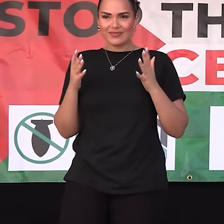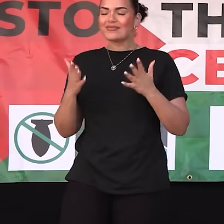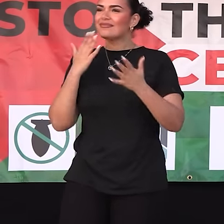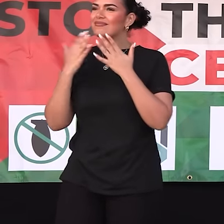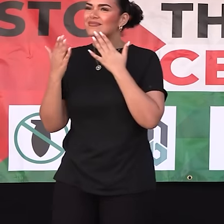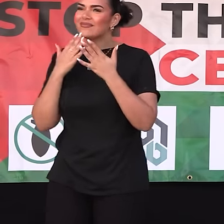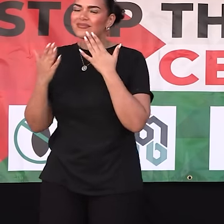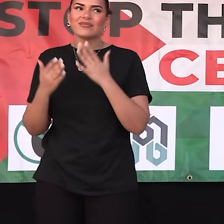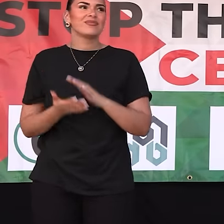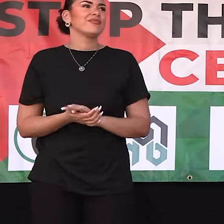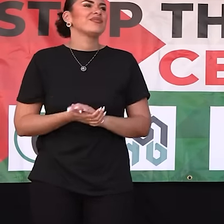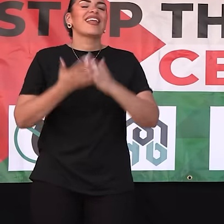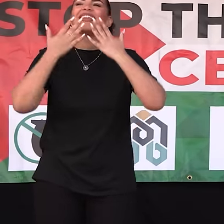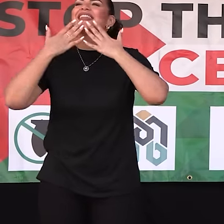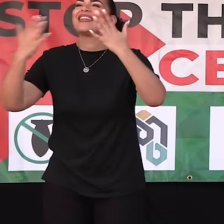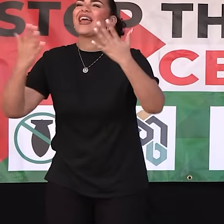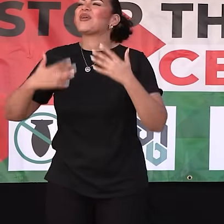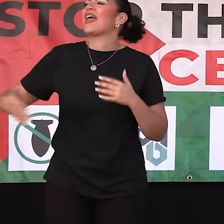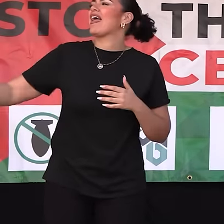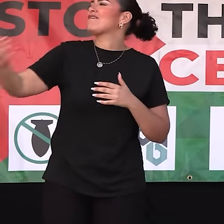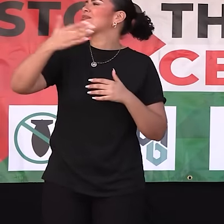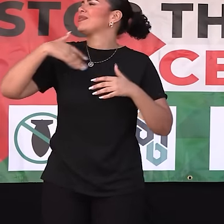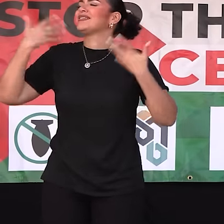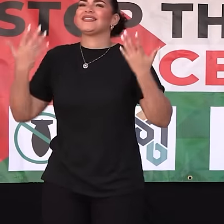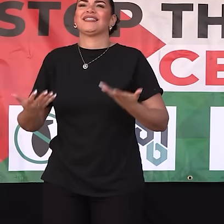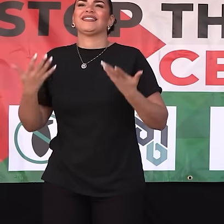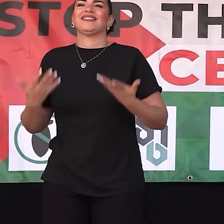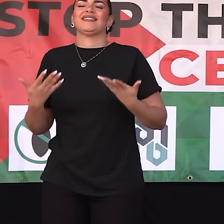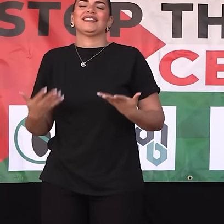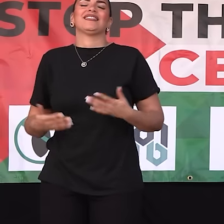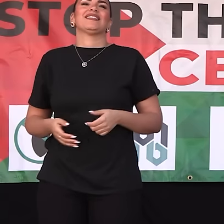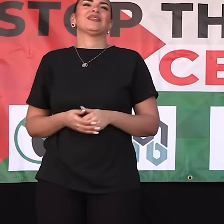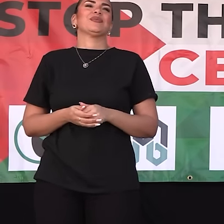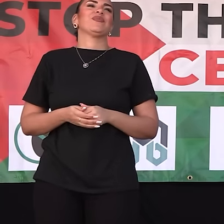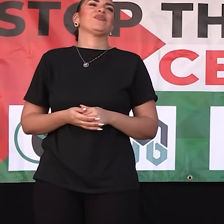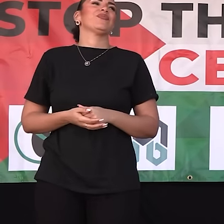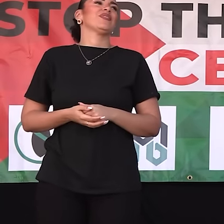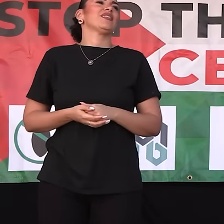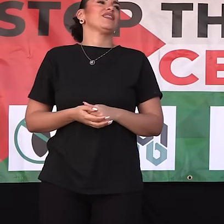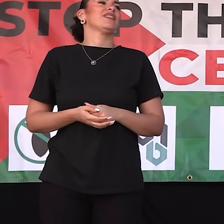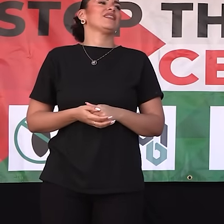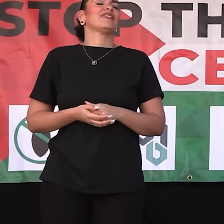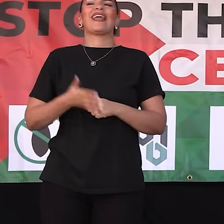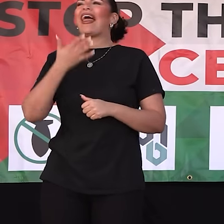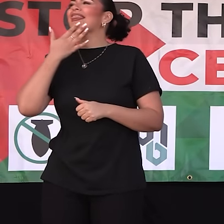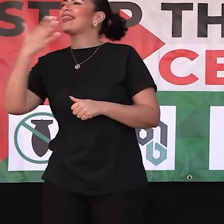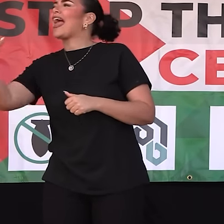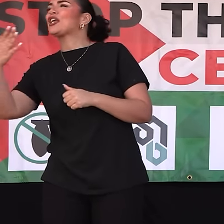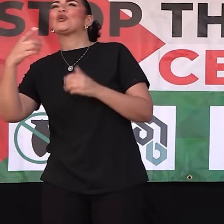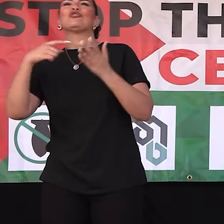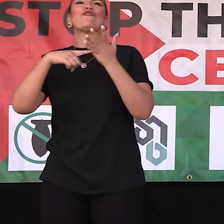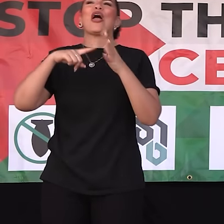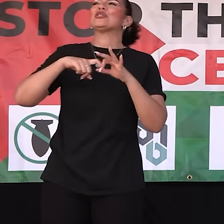Thank you. Thank you, everyone, being here today. Thank you. Trafalgar Square